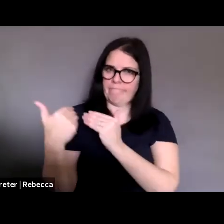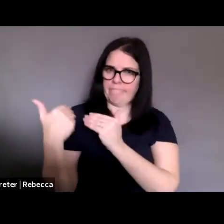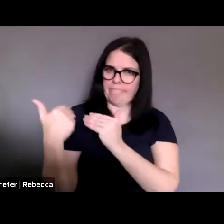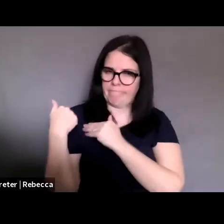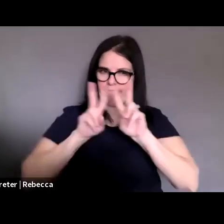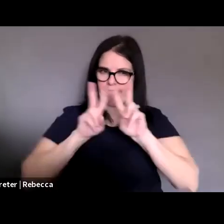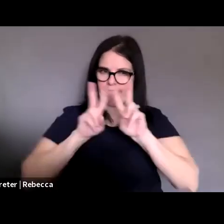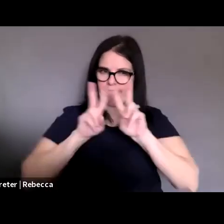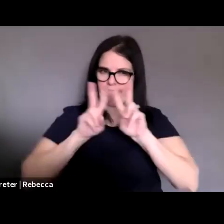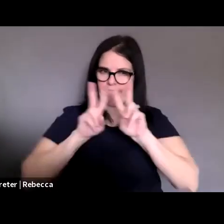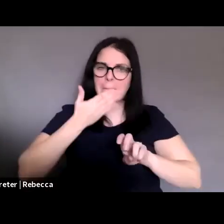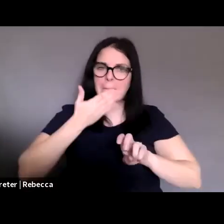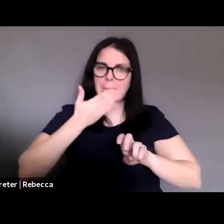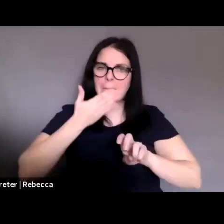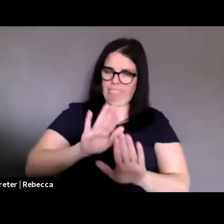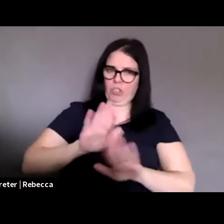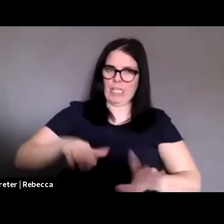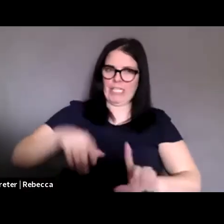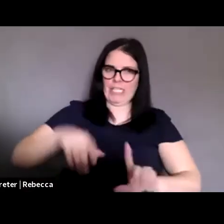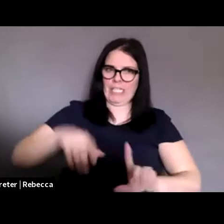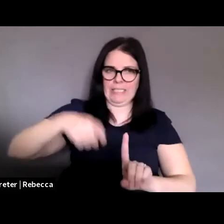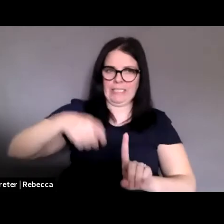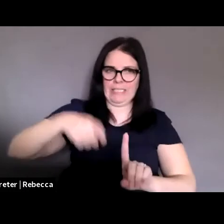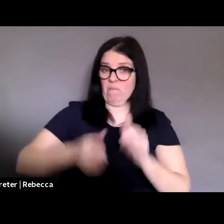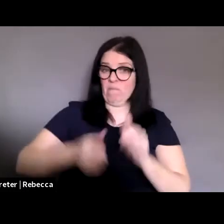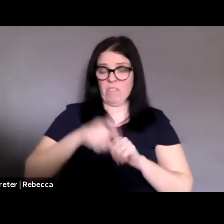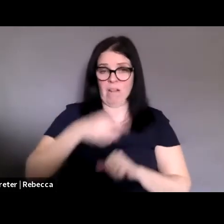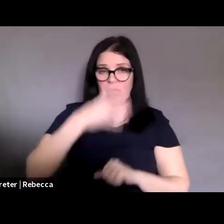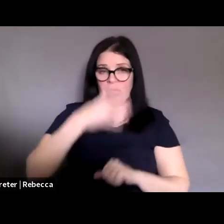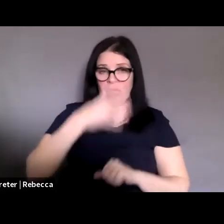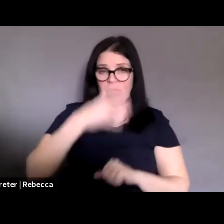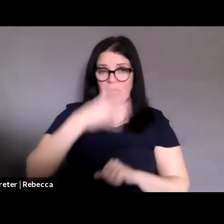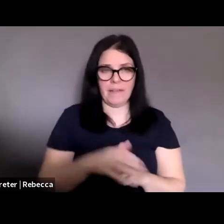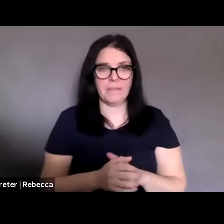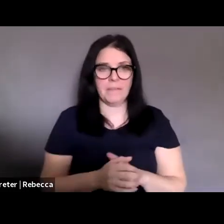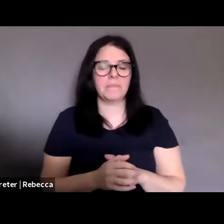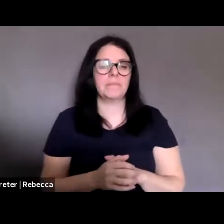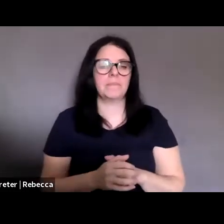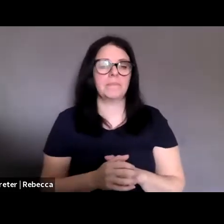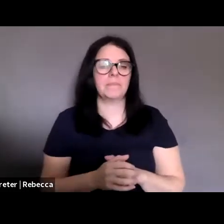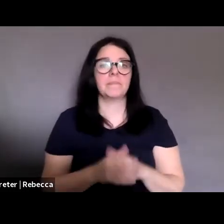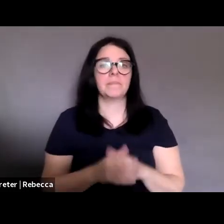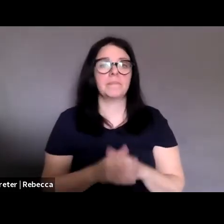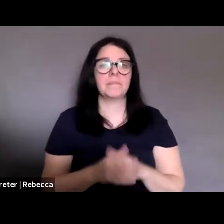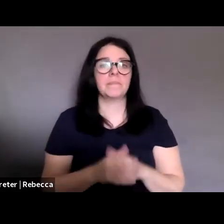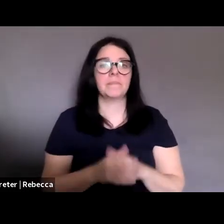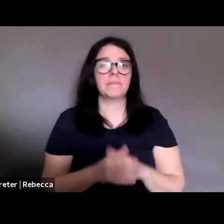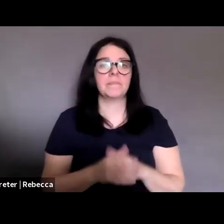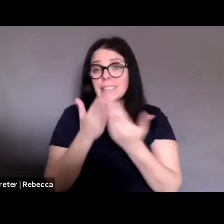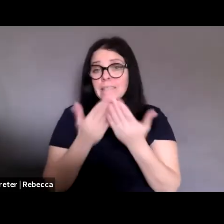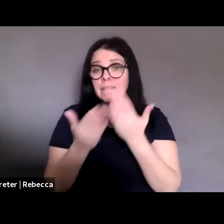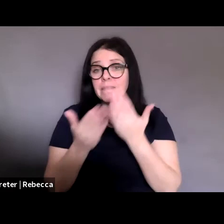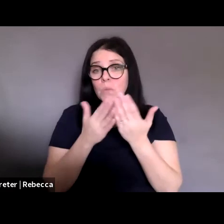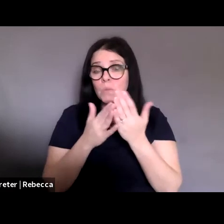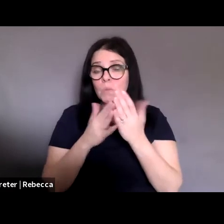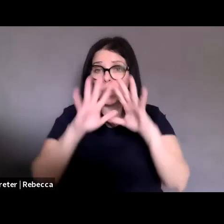of those cases. And despite the internationally recognized human rights